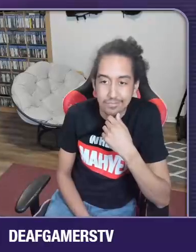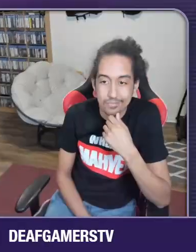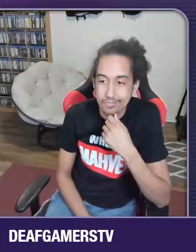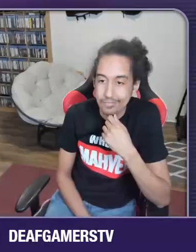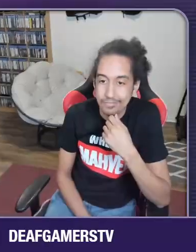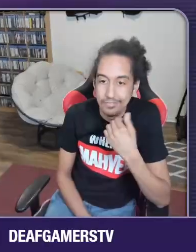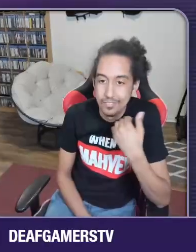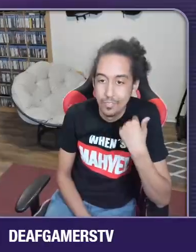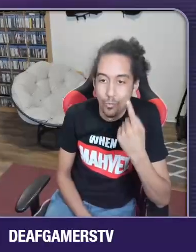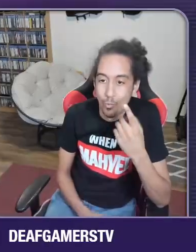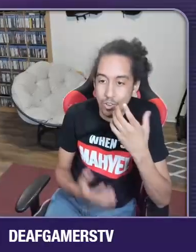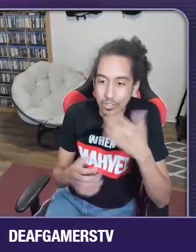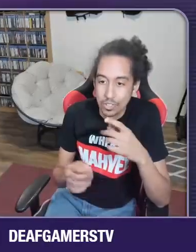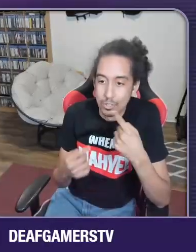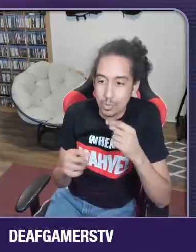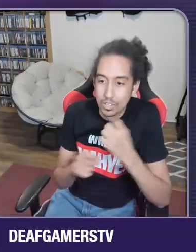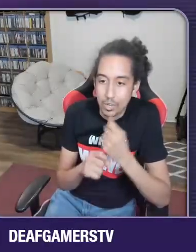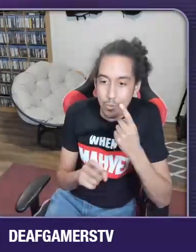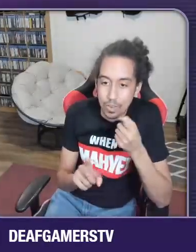touch. Watch out for this overhead.